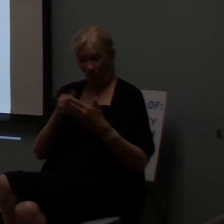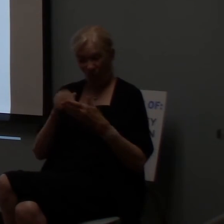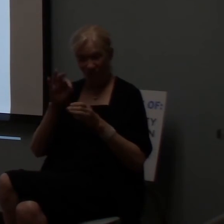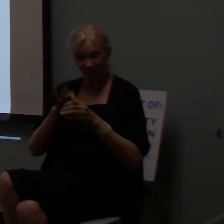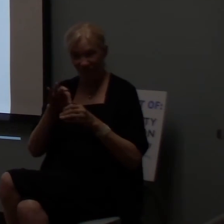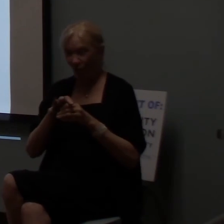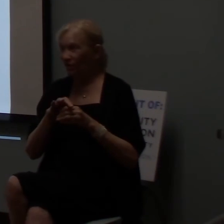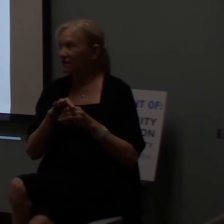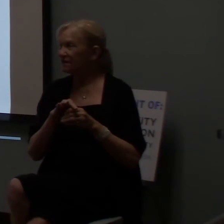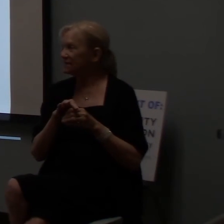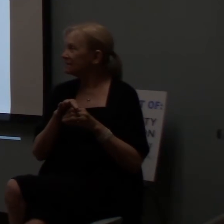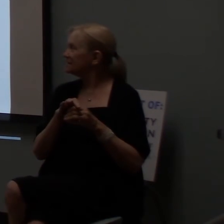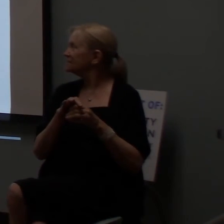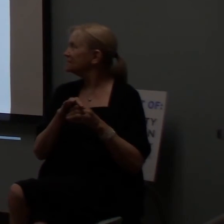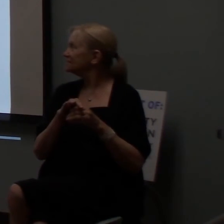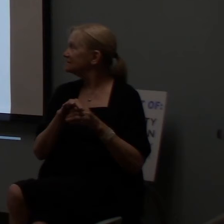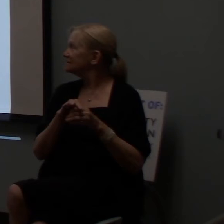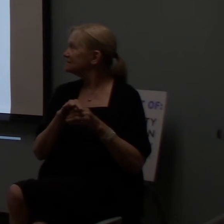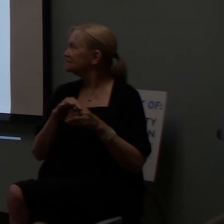Boulder? In my opinion.